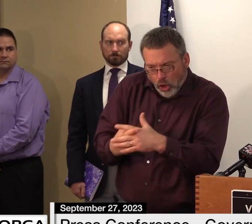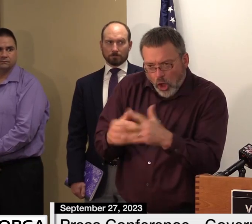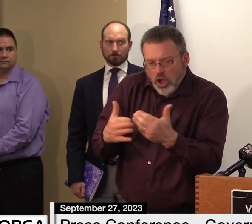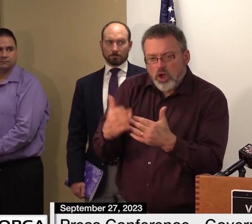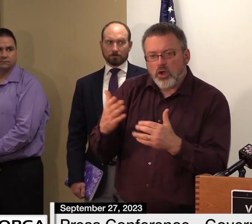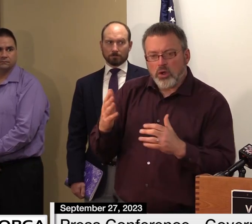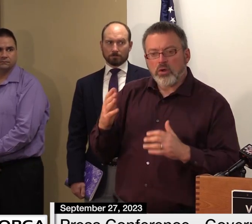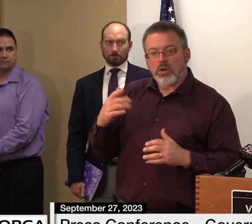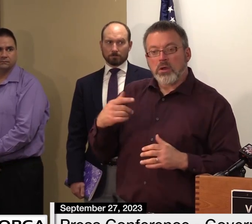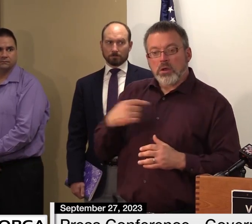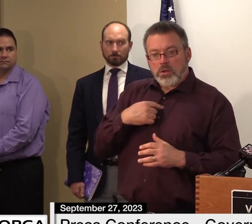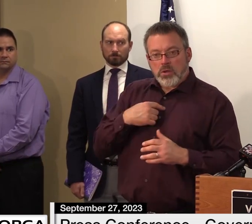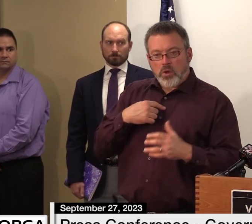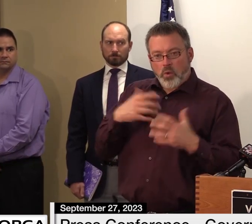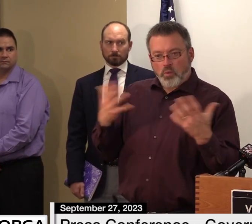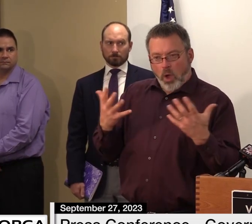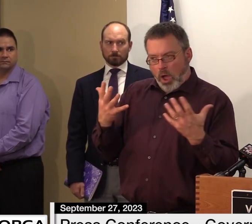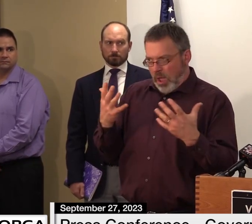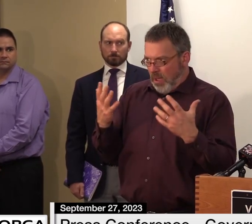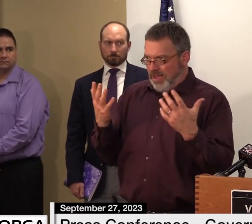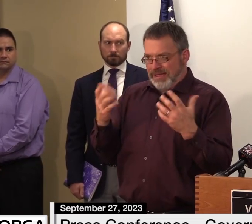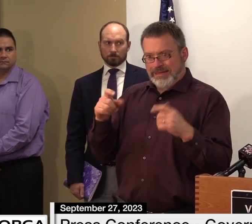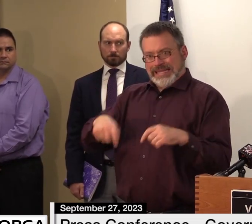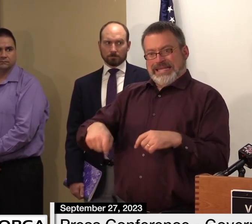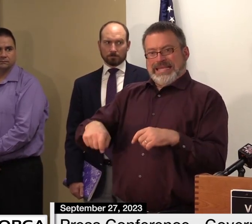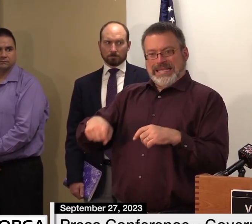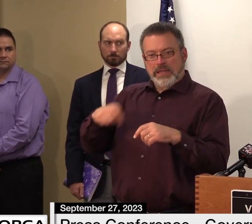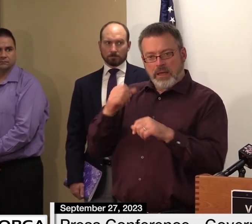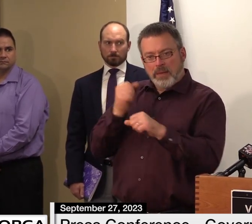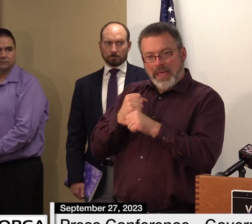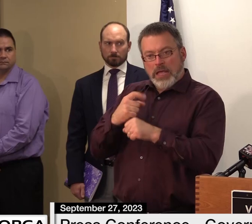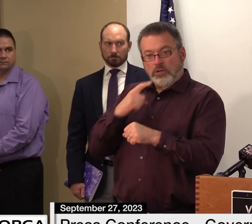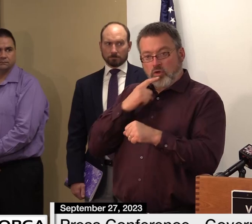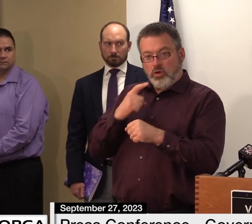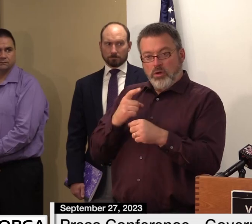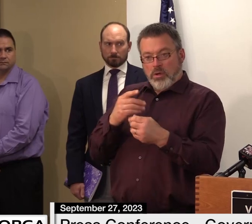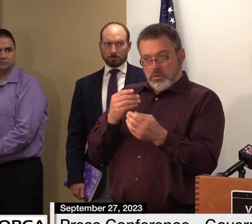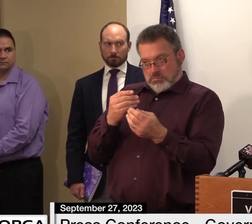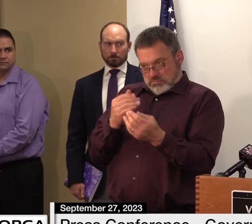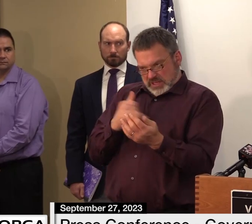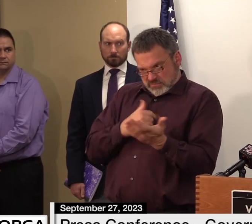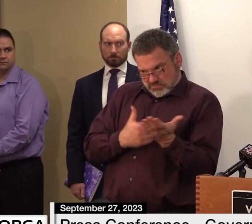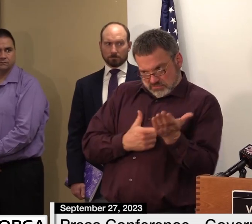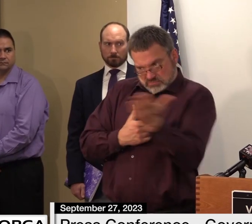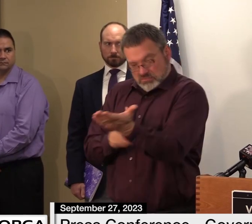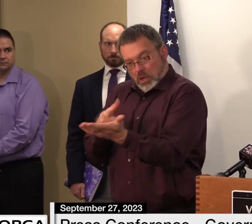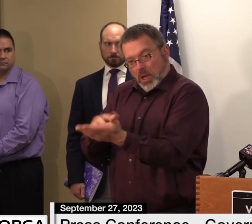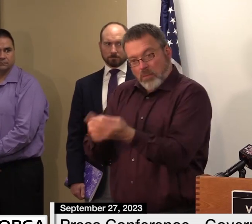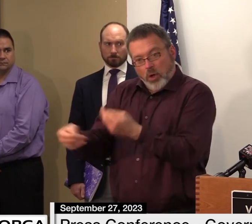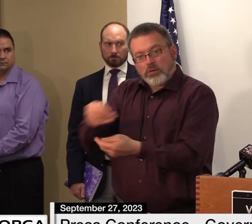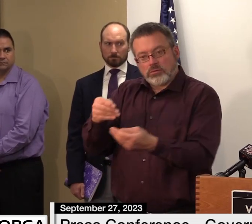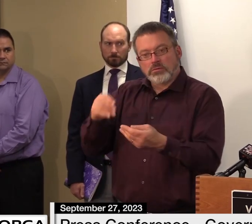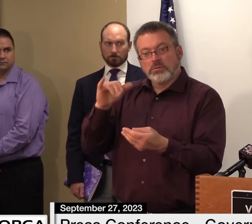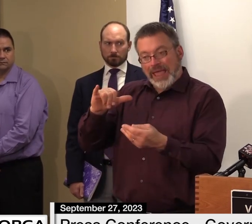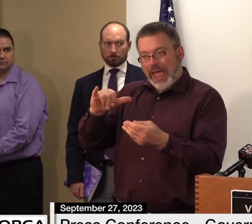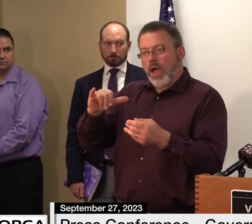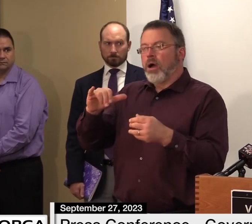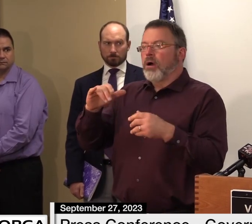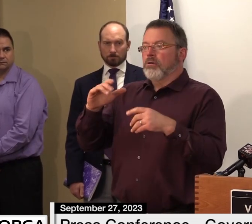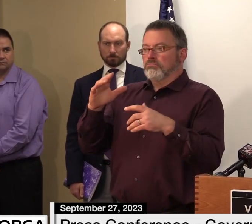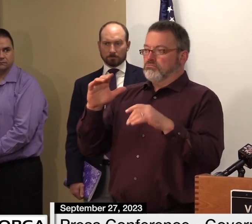willing to do whatever we can to make sure we present a budget that is feasible for Vermonters and their ability to